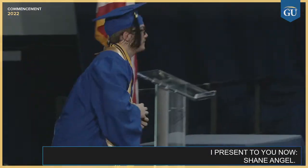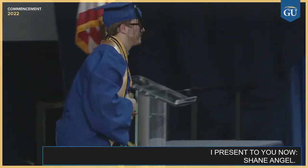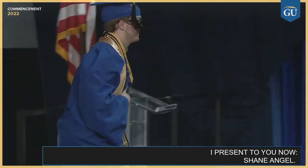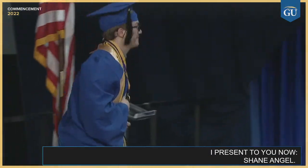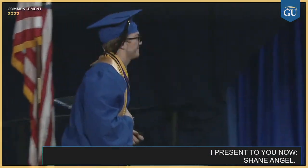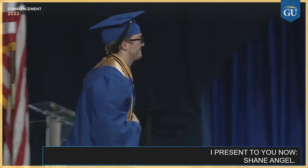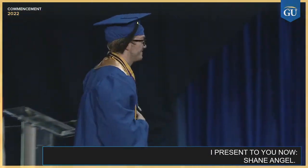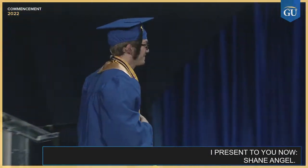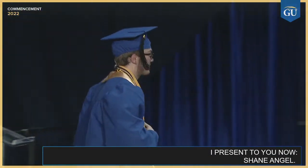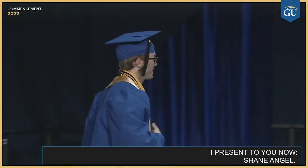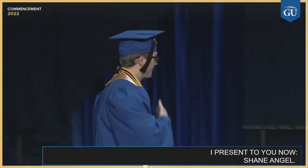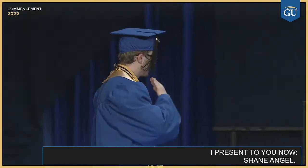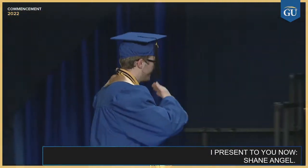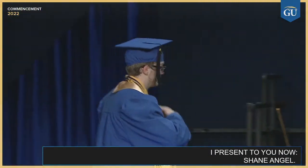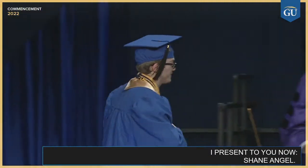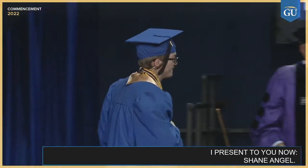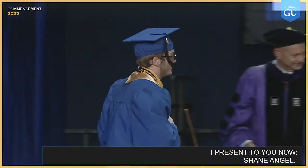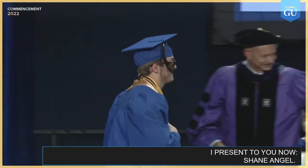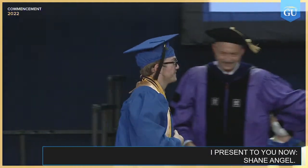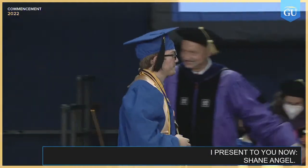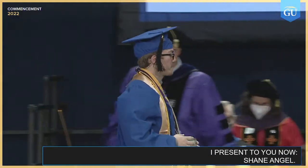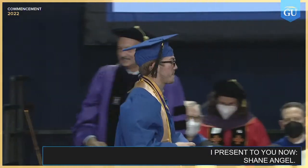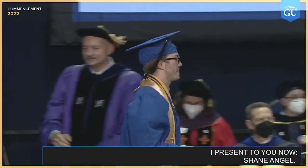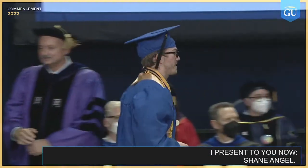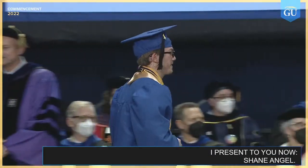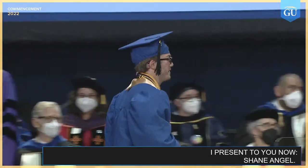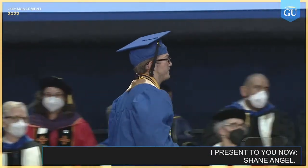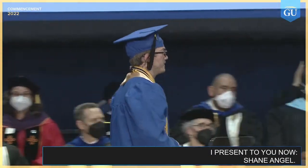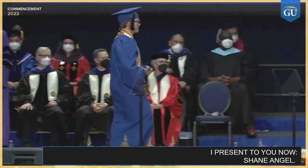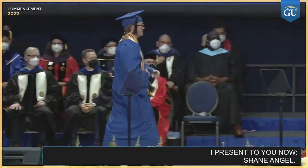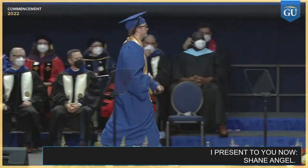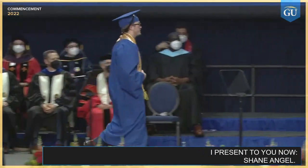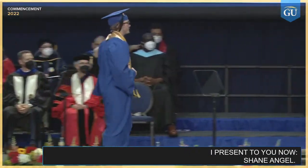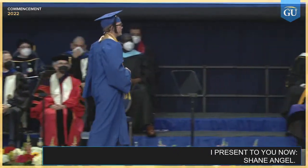Bachelor of Science, summa cum laude.